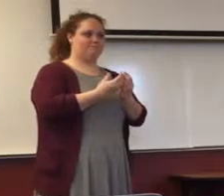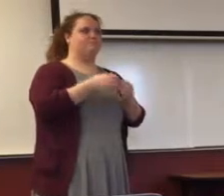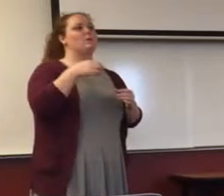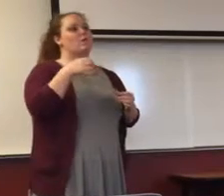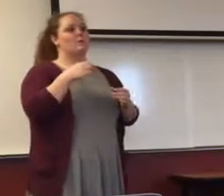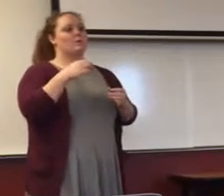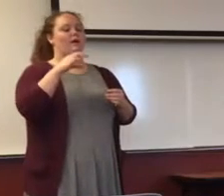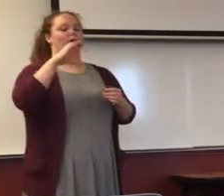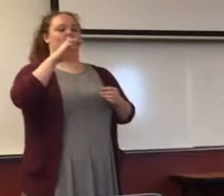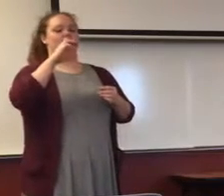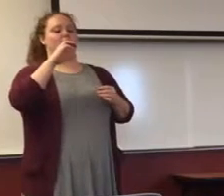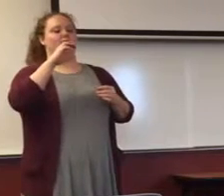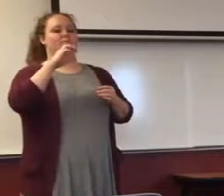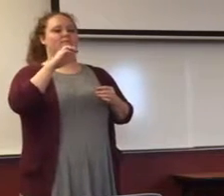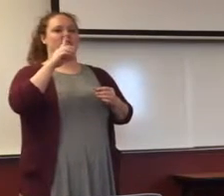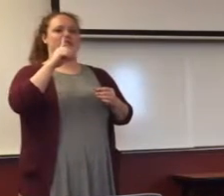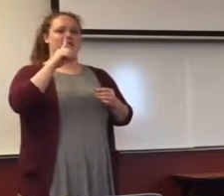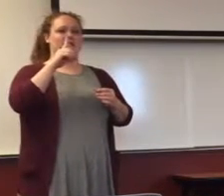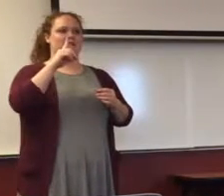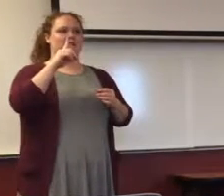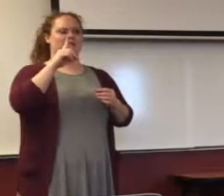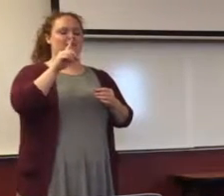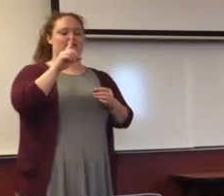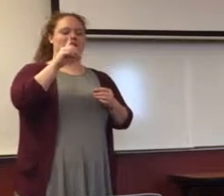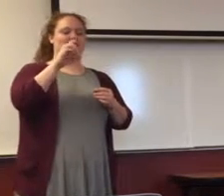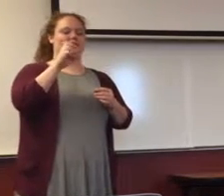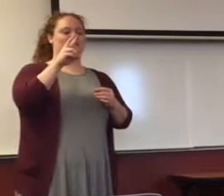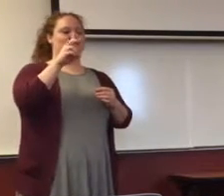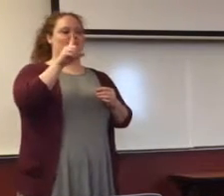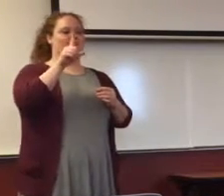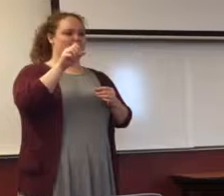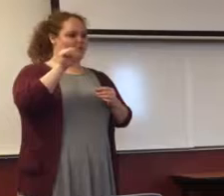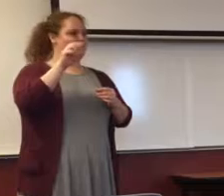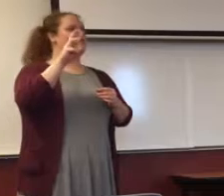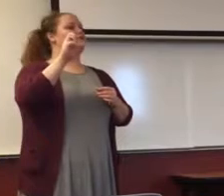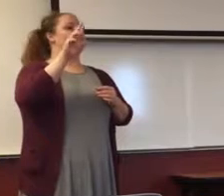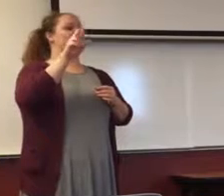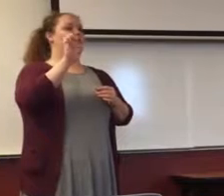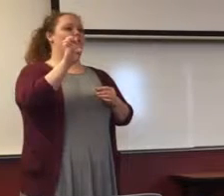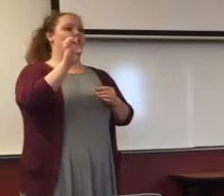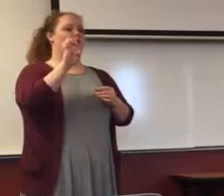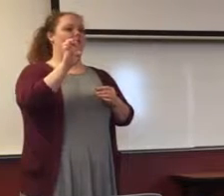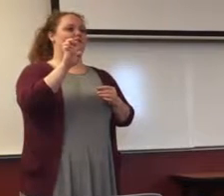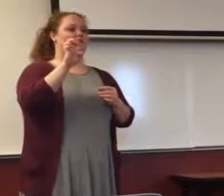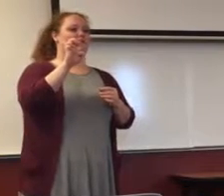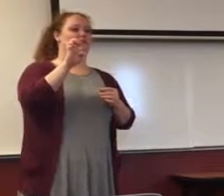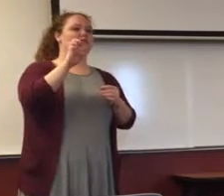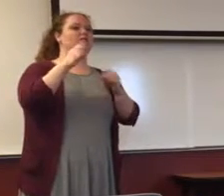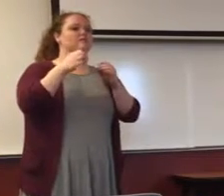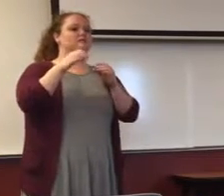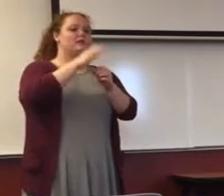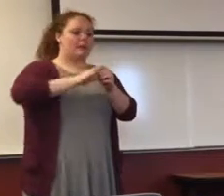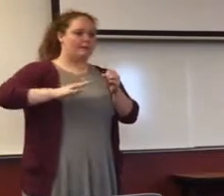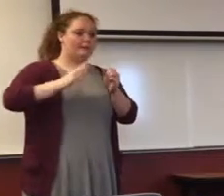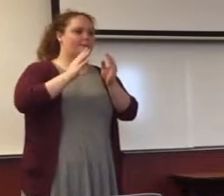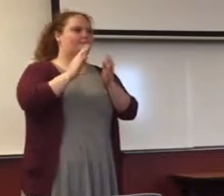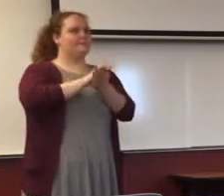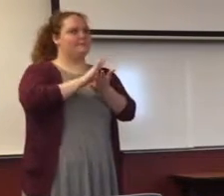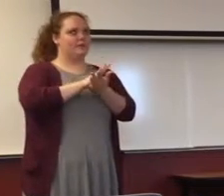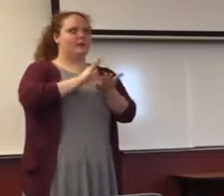branch, and it's nice conference room. We're the money that you paid, $15, pays for your lunch and dinner, Mhm. and that's